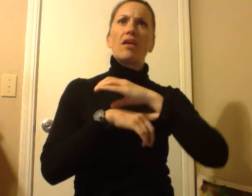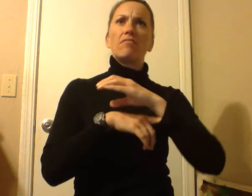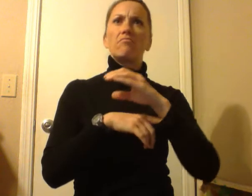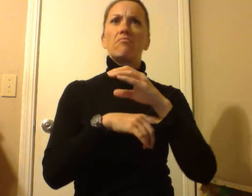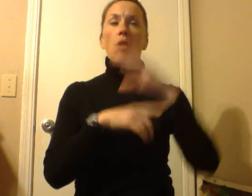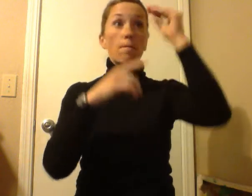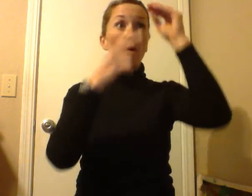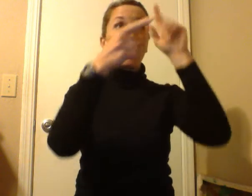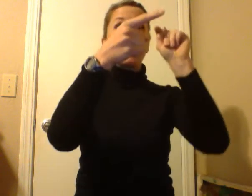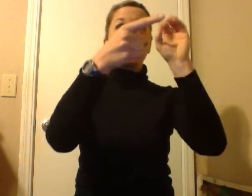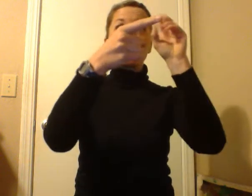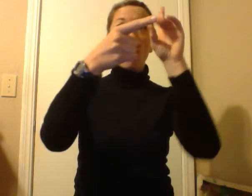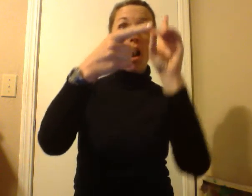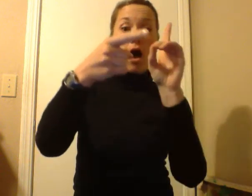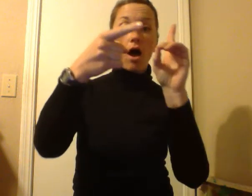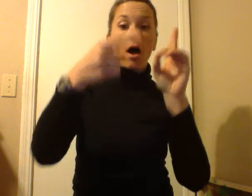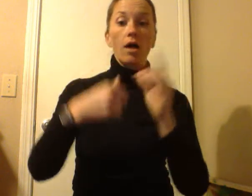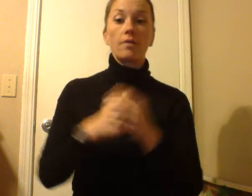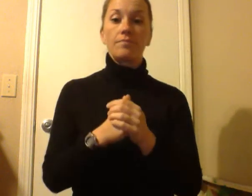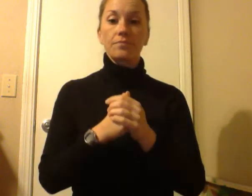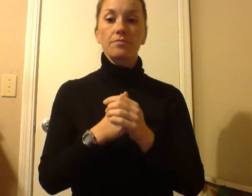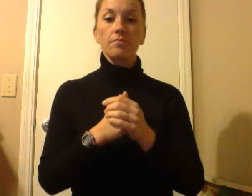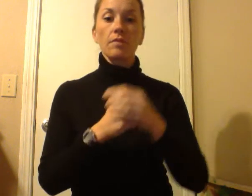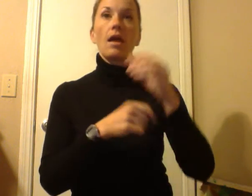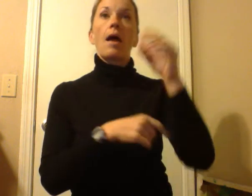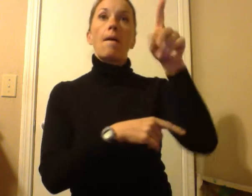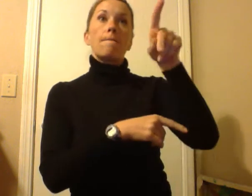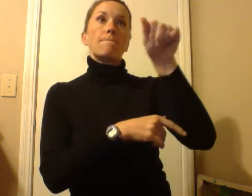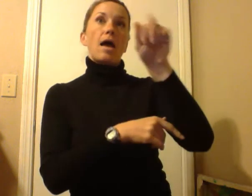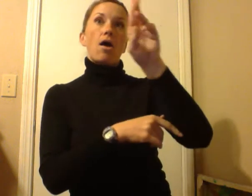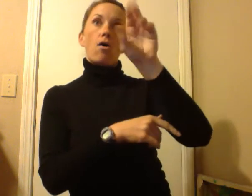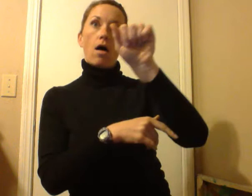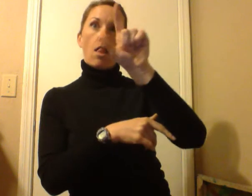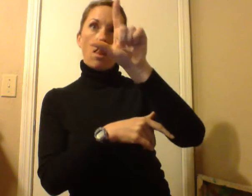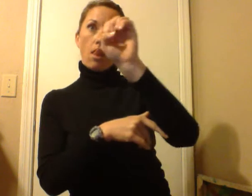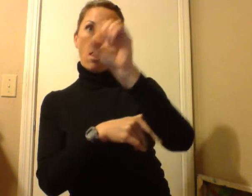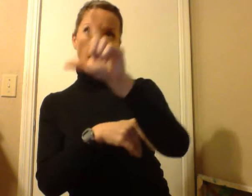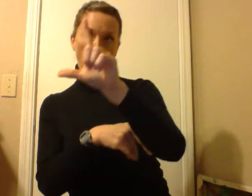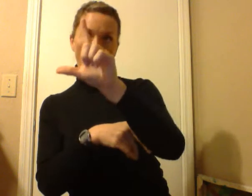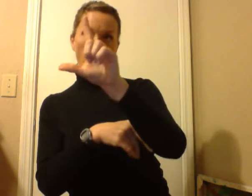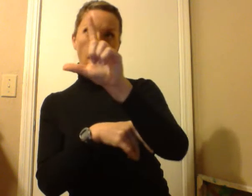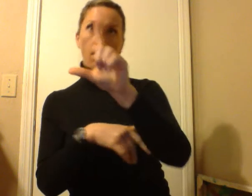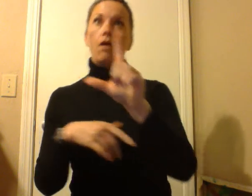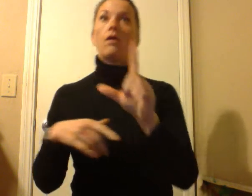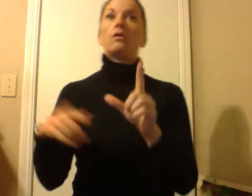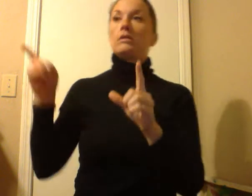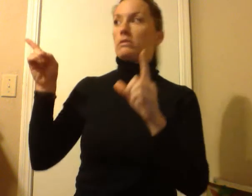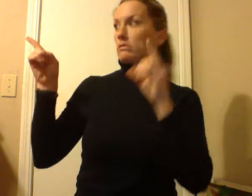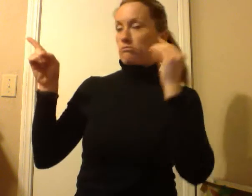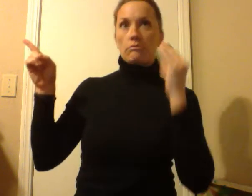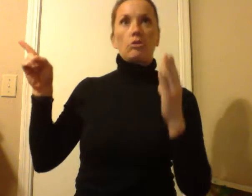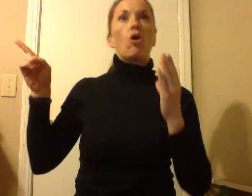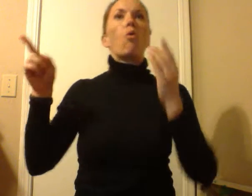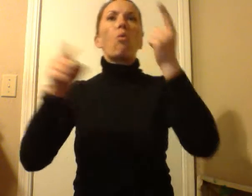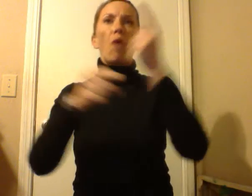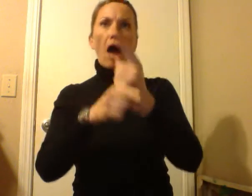parallel? Anybody remember? You may not even have heard of that word before. But this year we're going to talk about these a lot. You know